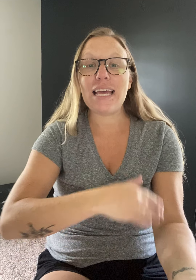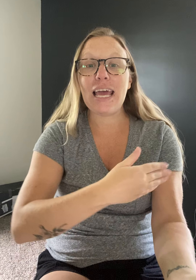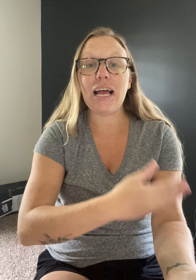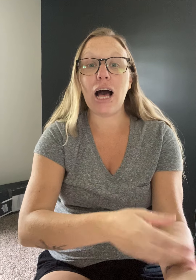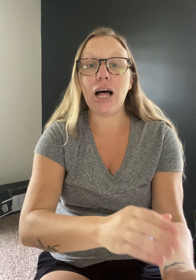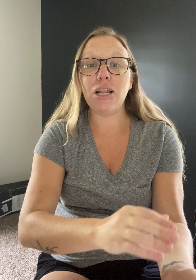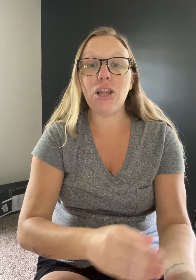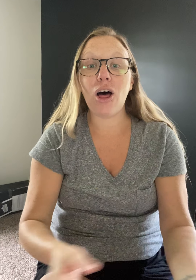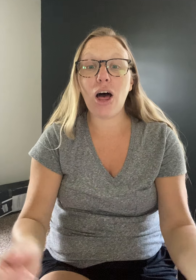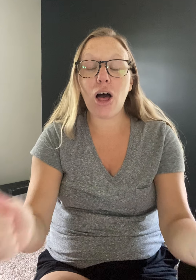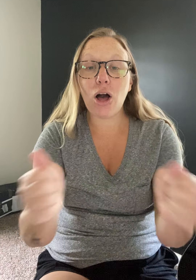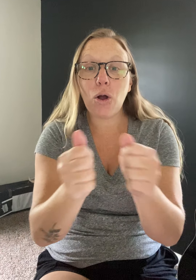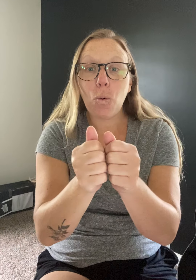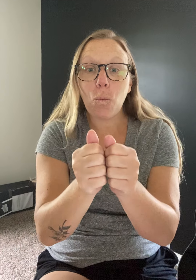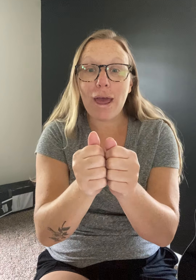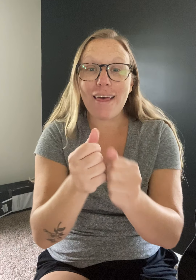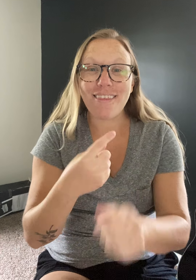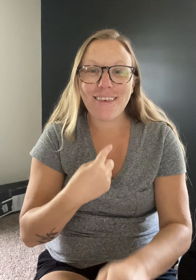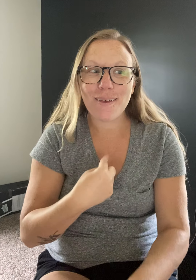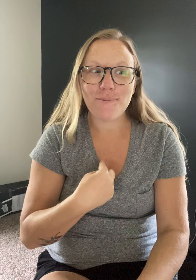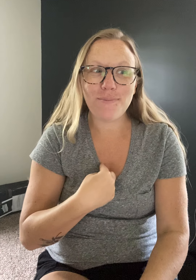sing along with me.